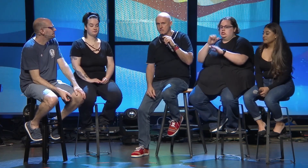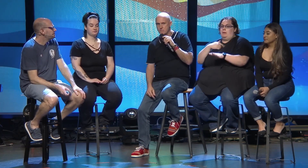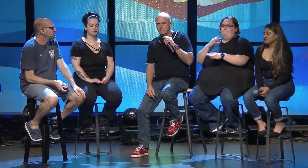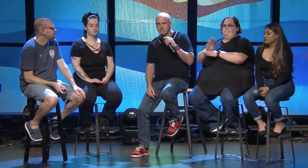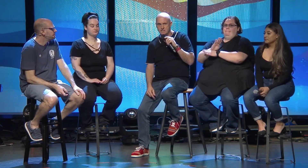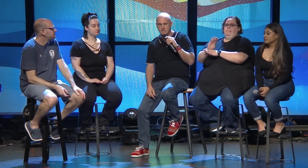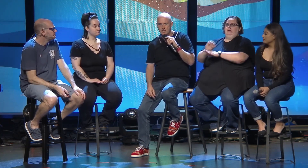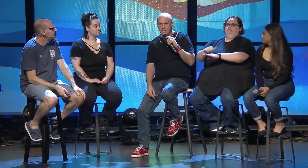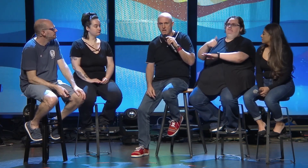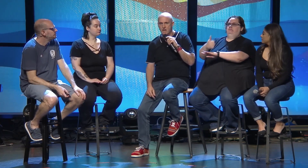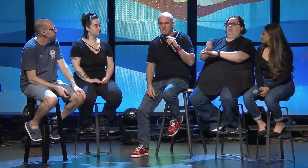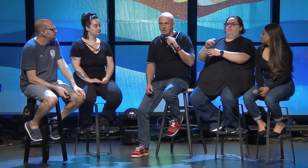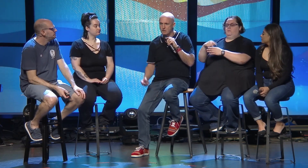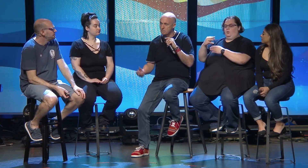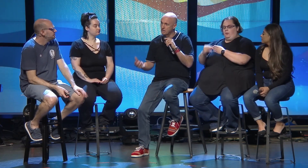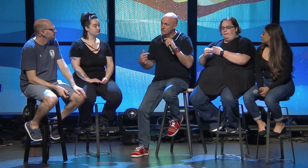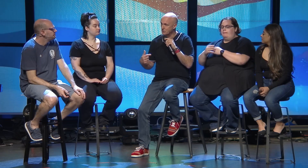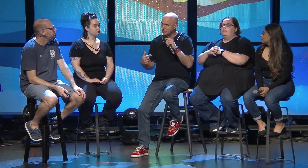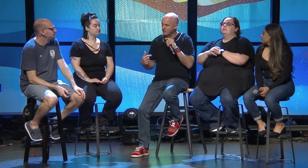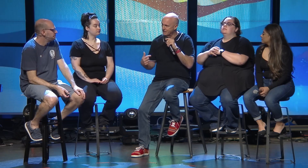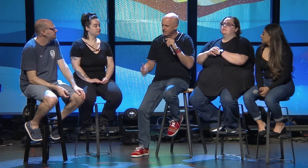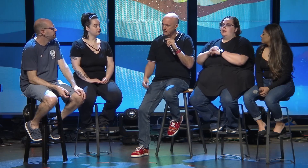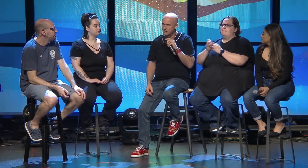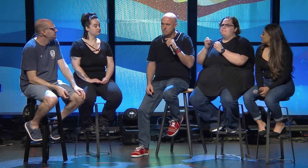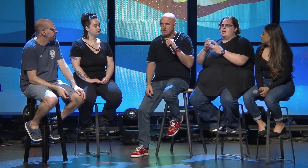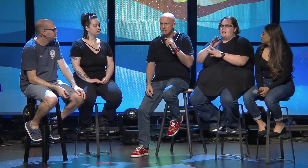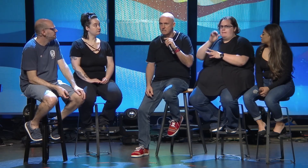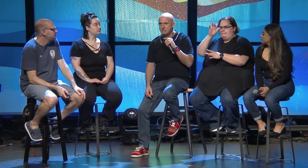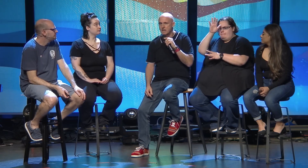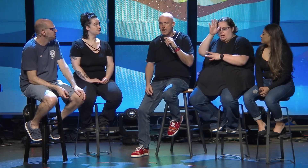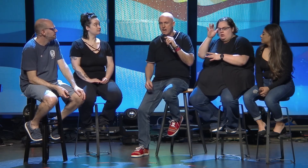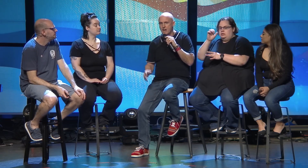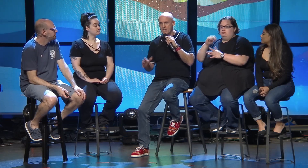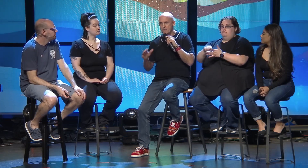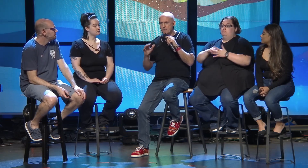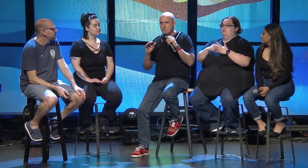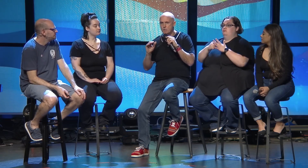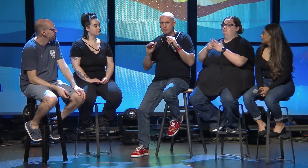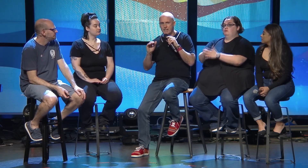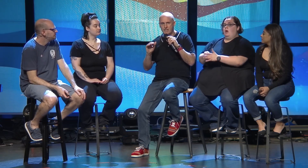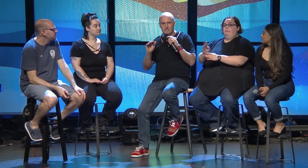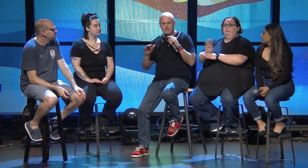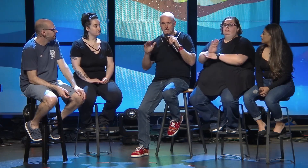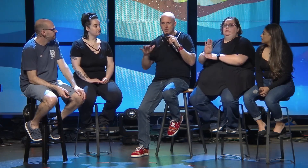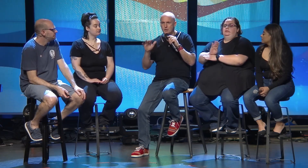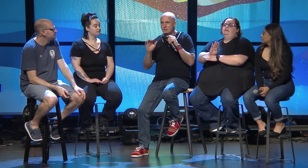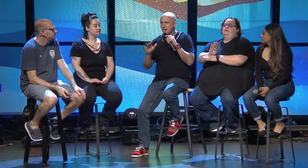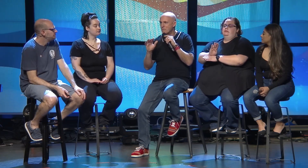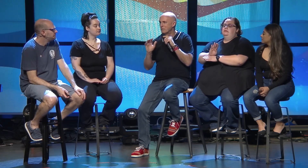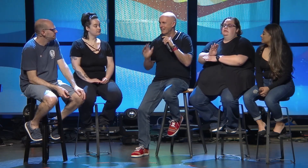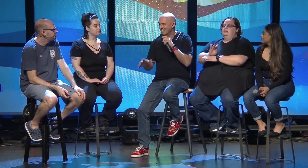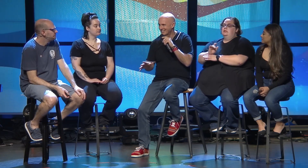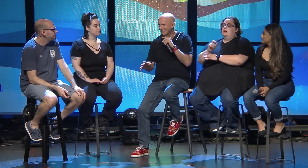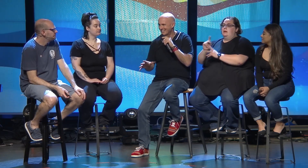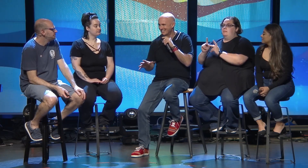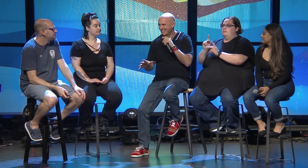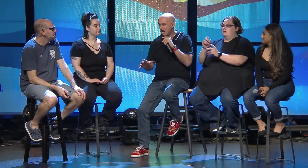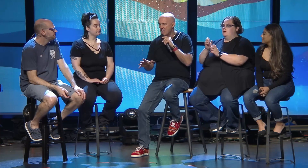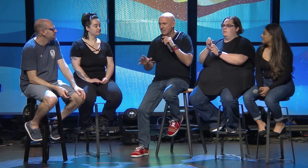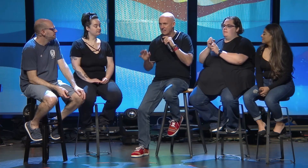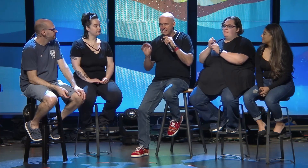students will start businesses. A lot of their parents will come in and start businesses. People make everything too